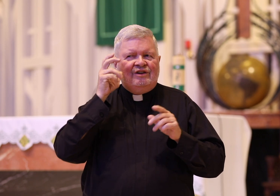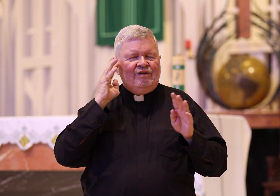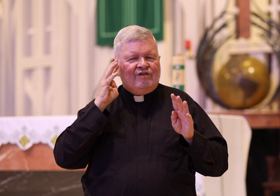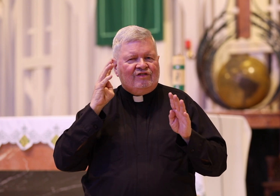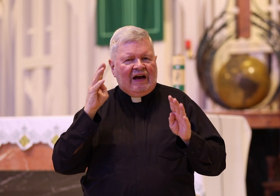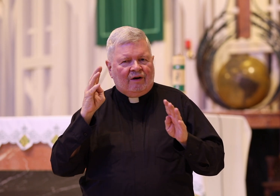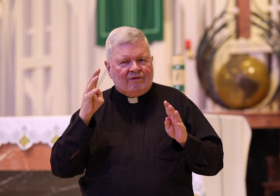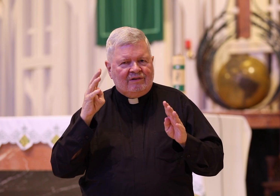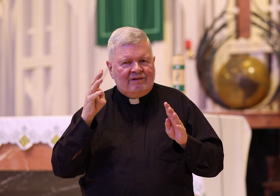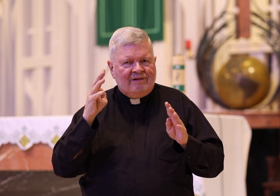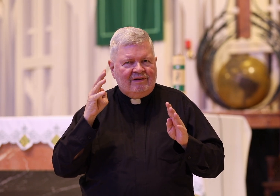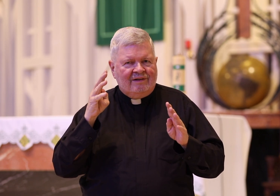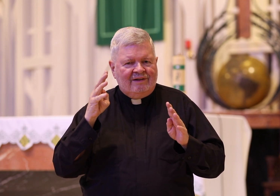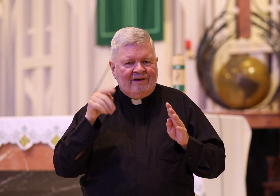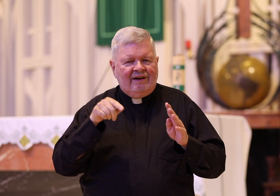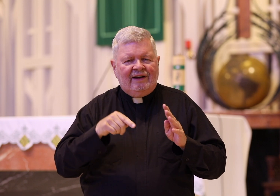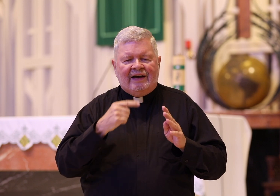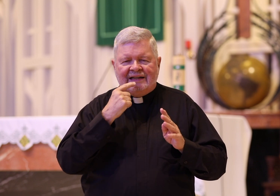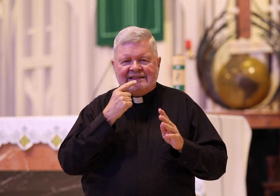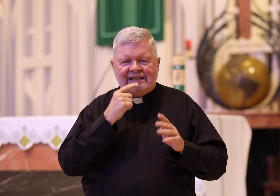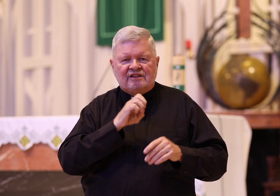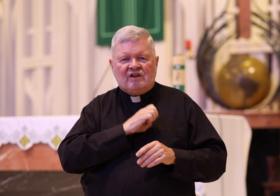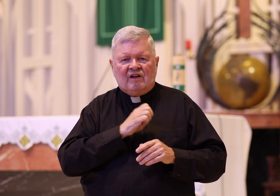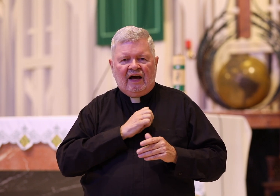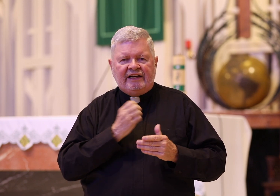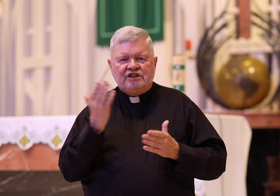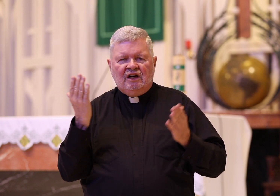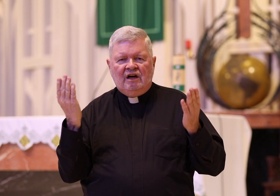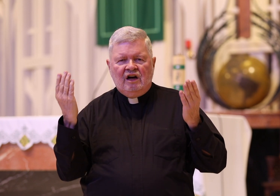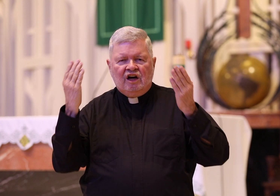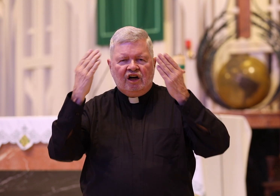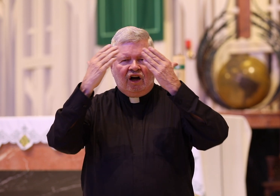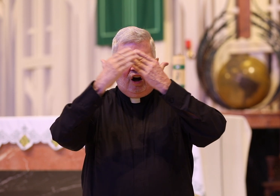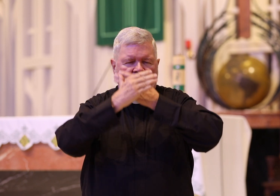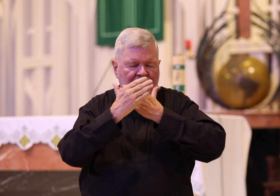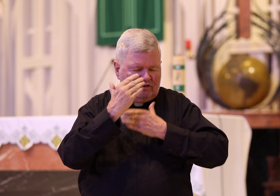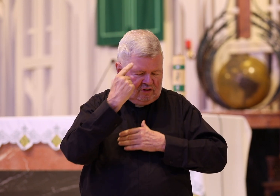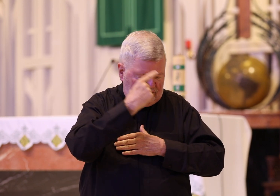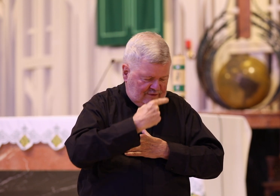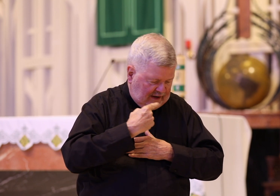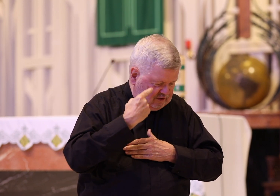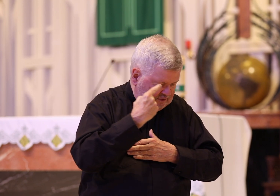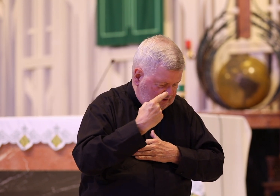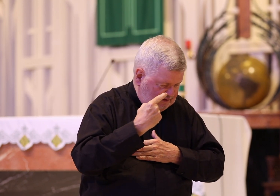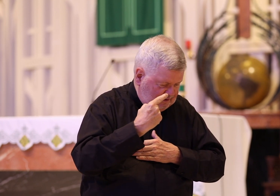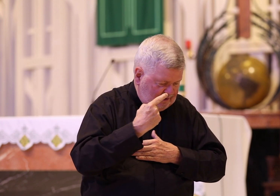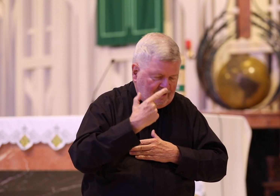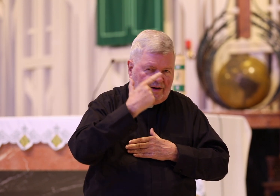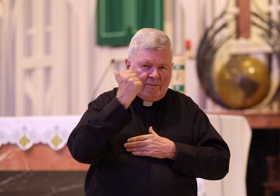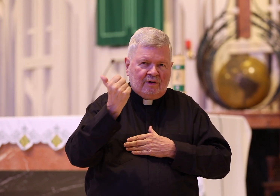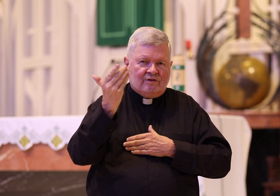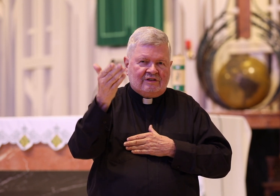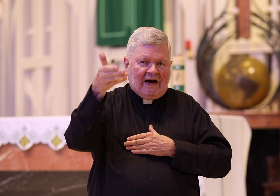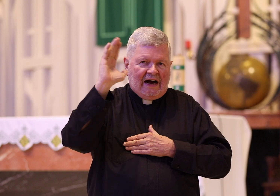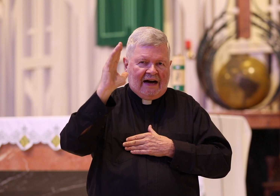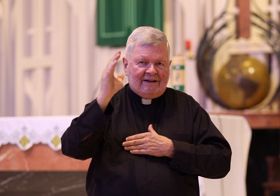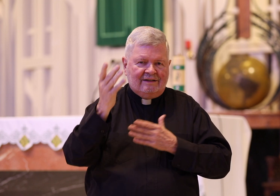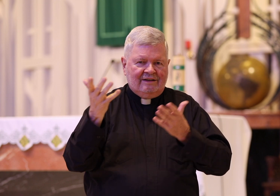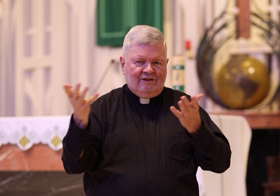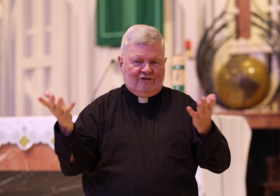the sound. And it says, Elijah covers his face because God is